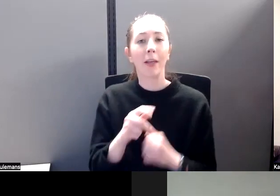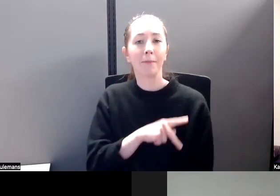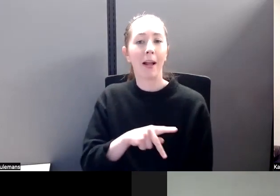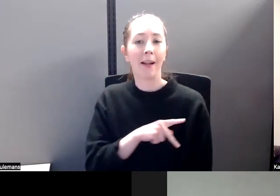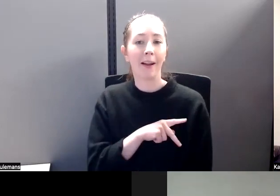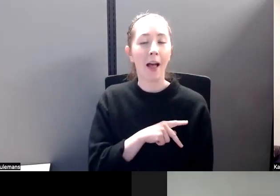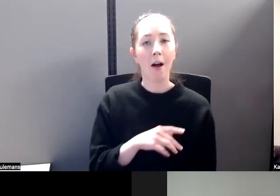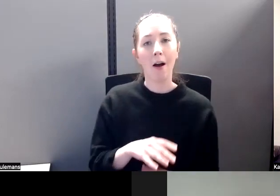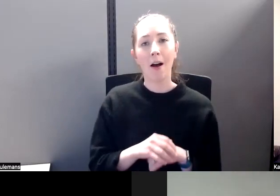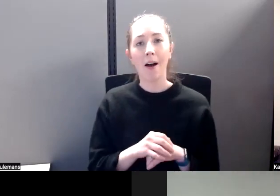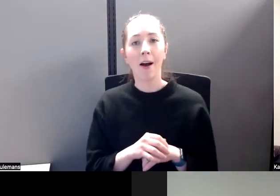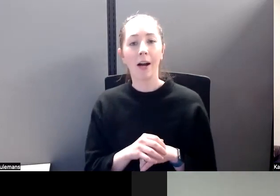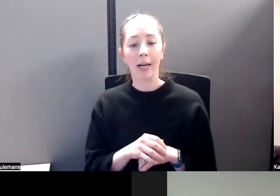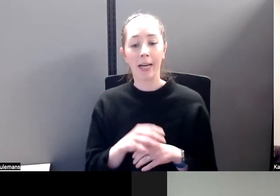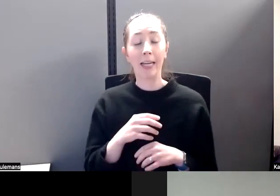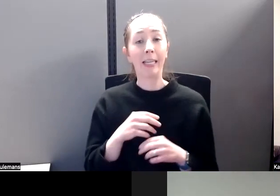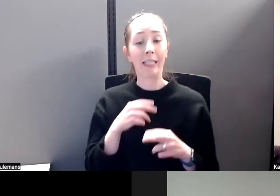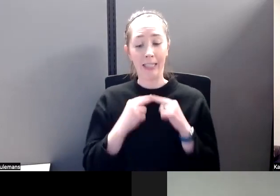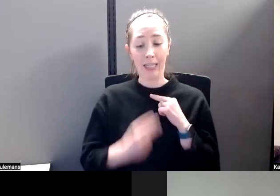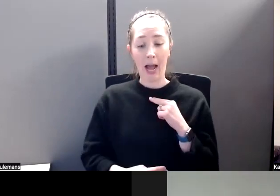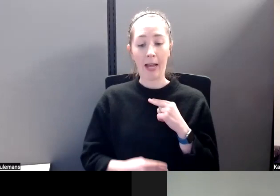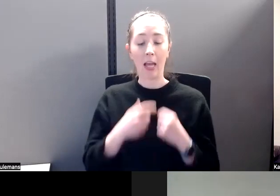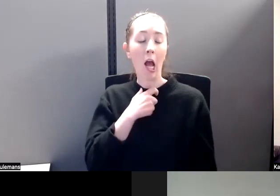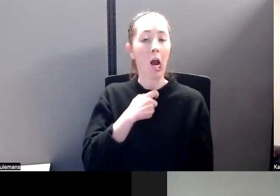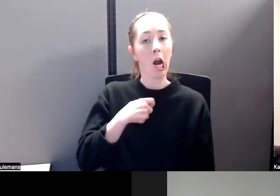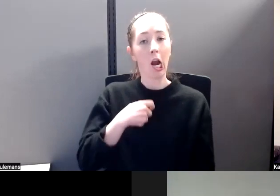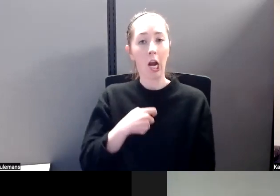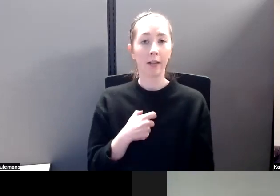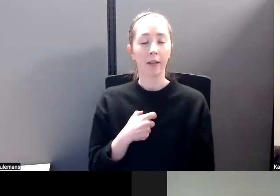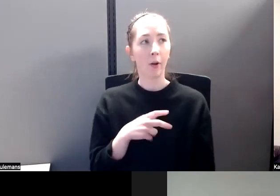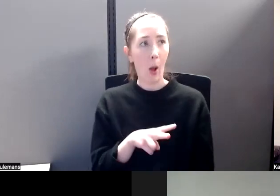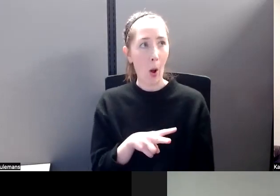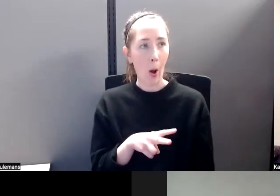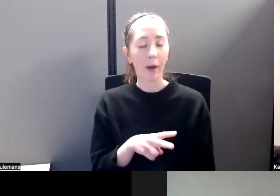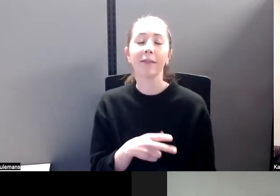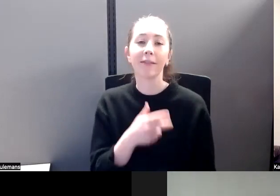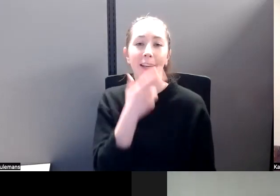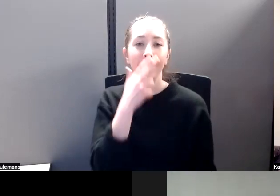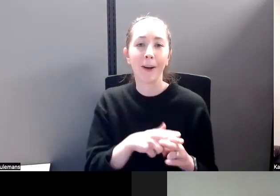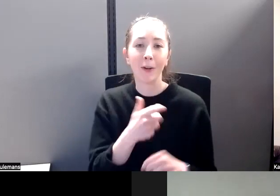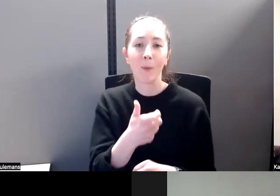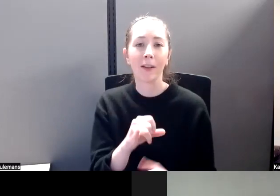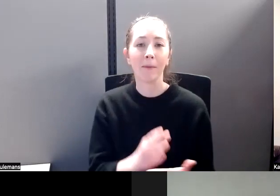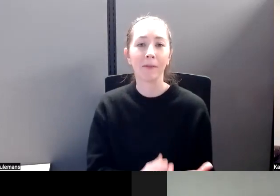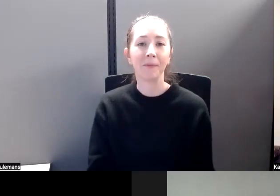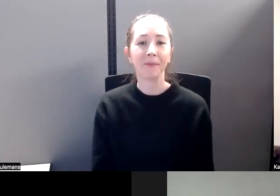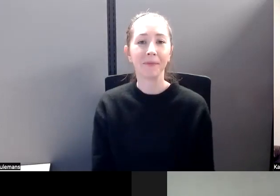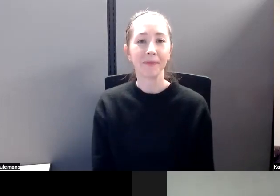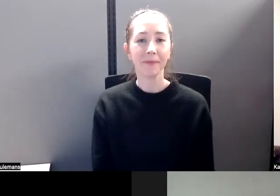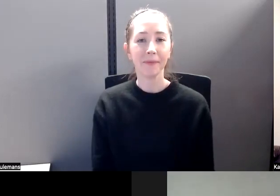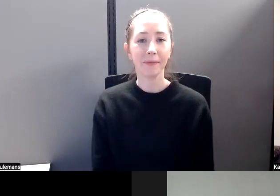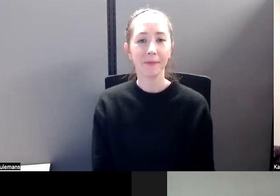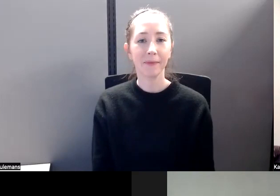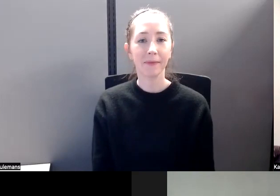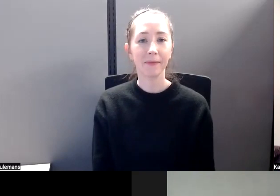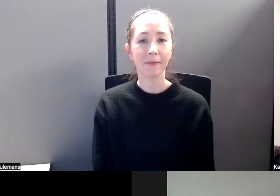like undo his tie and you're like, he's in there. It's super fun to watch. Okay, and then we